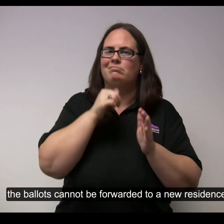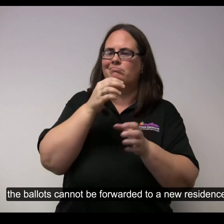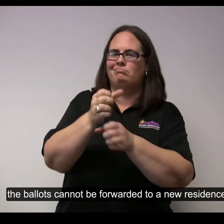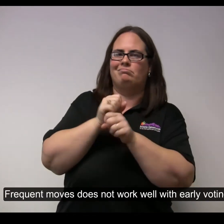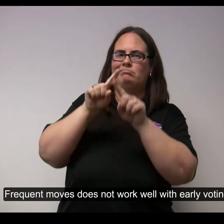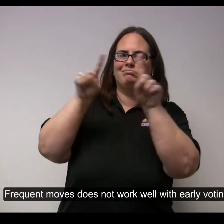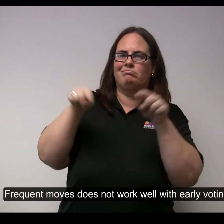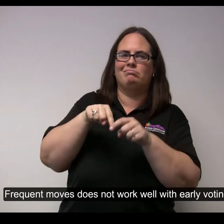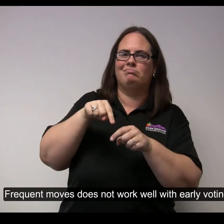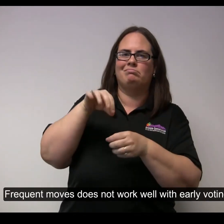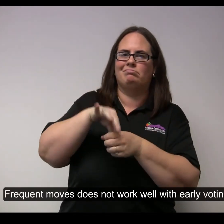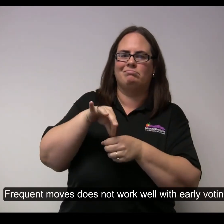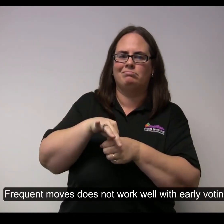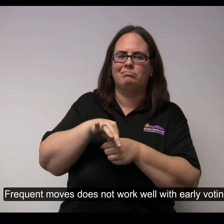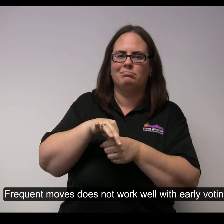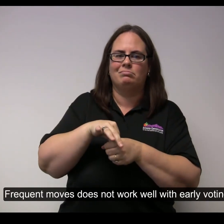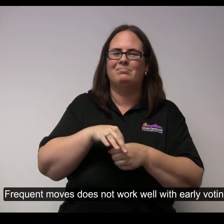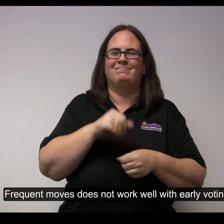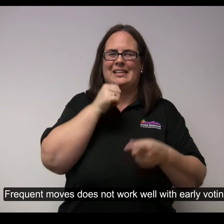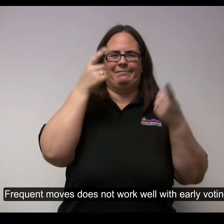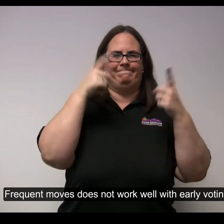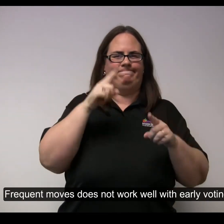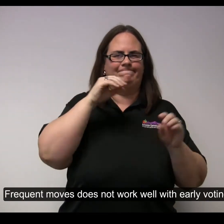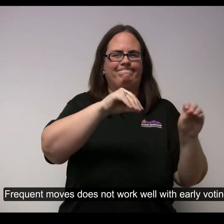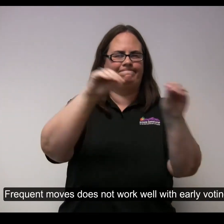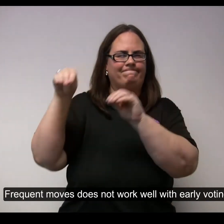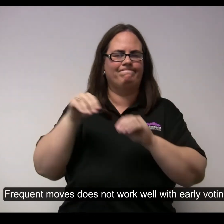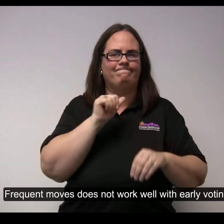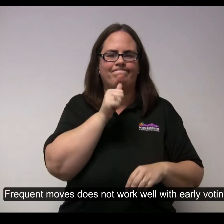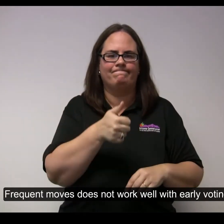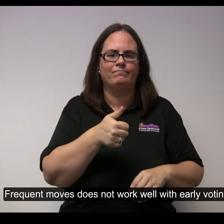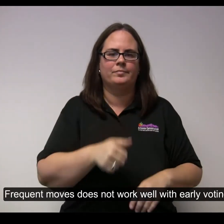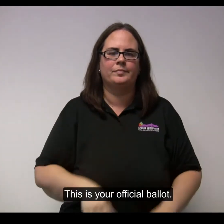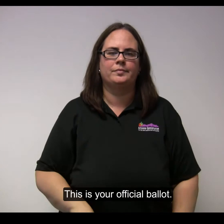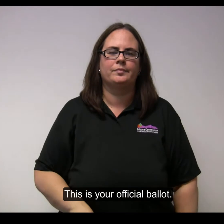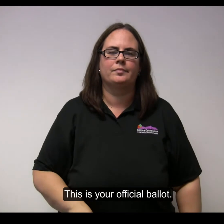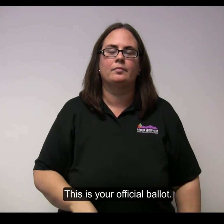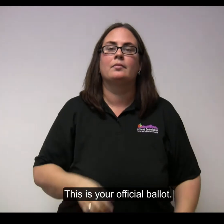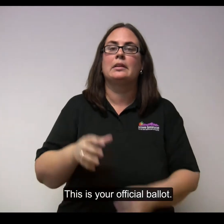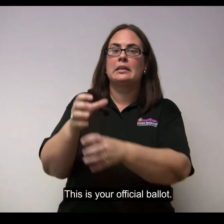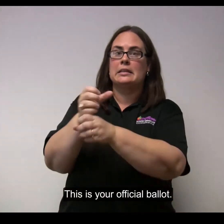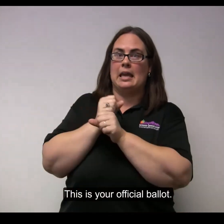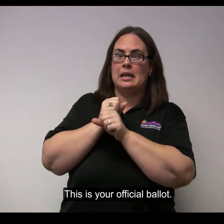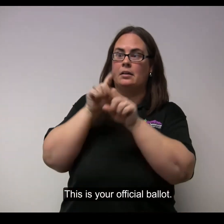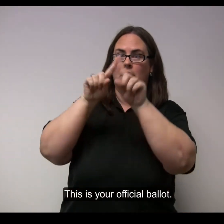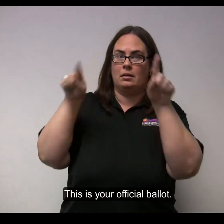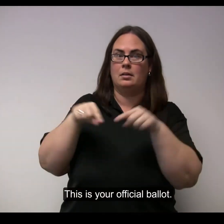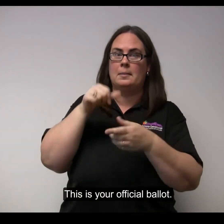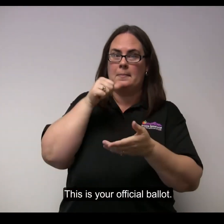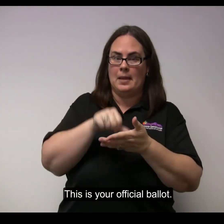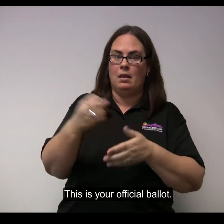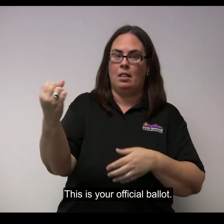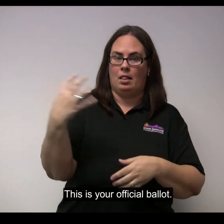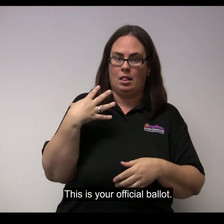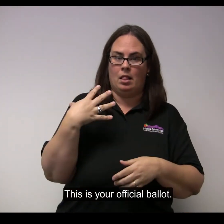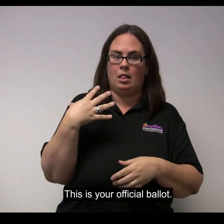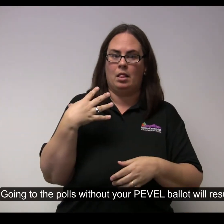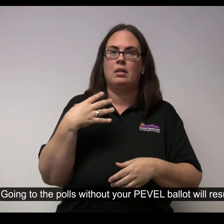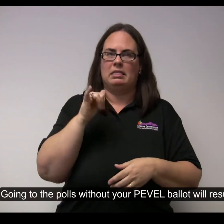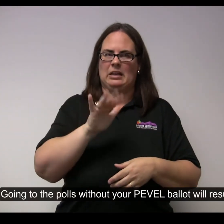residence. Frequent moves does not work well with early voting. This is your official ballot.